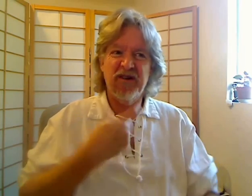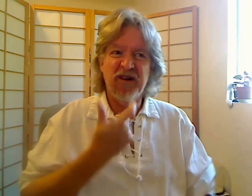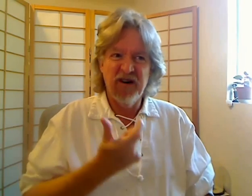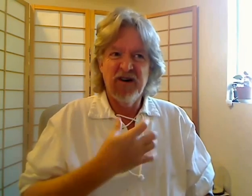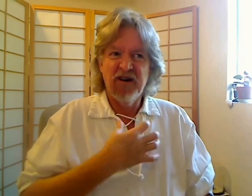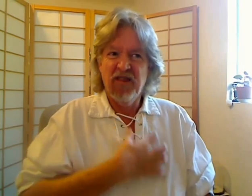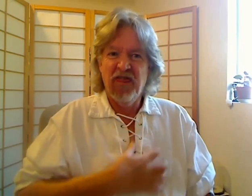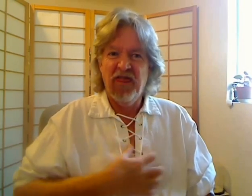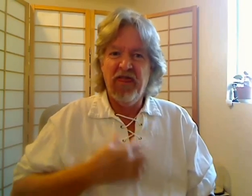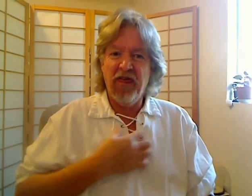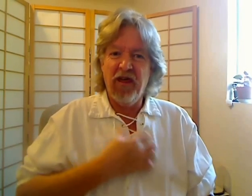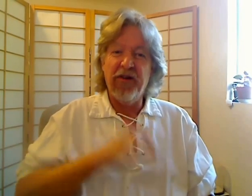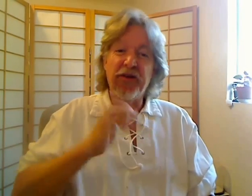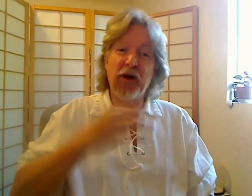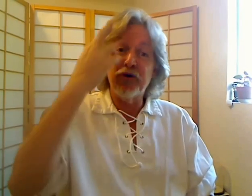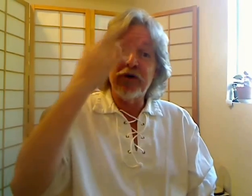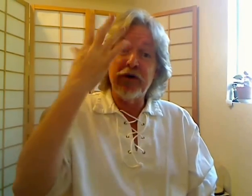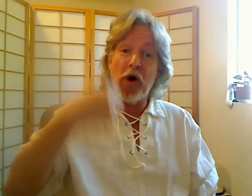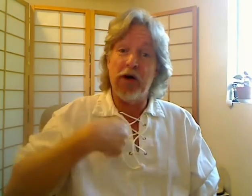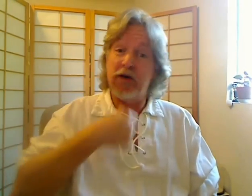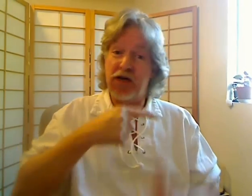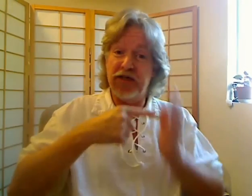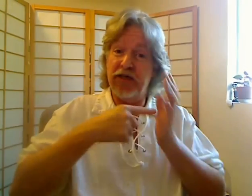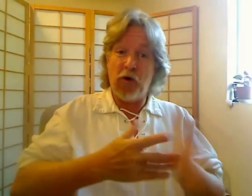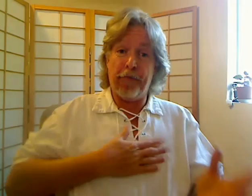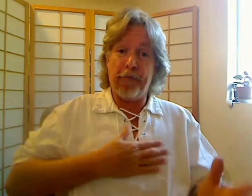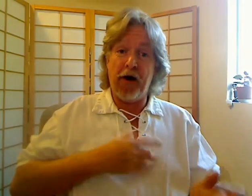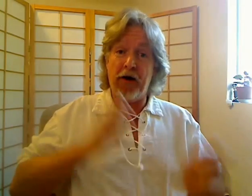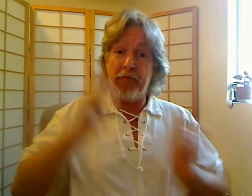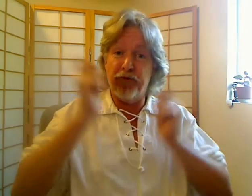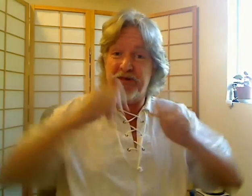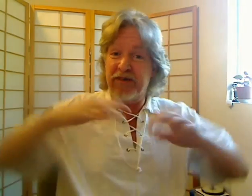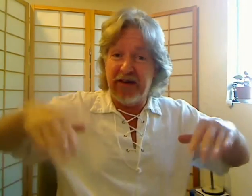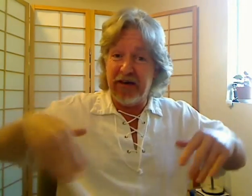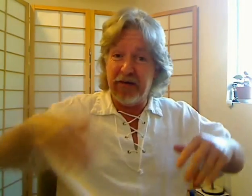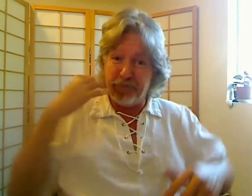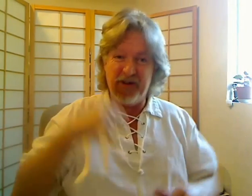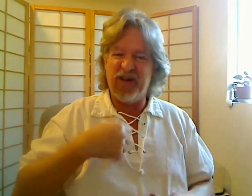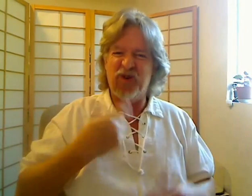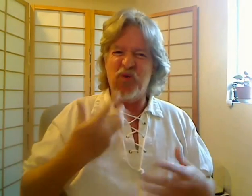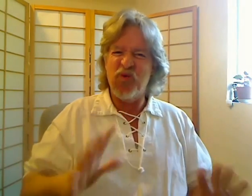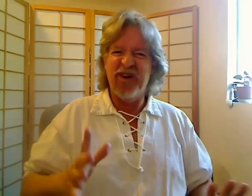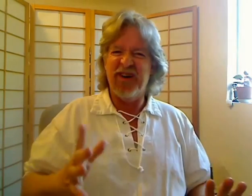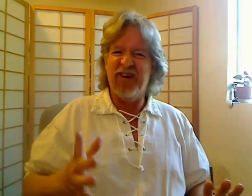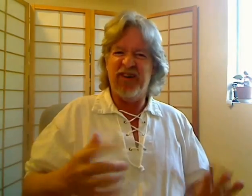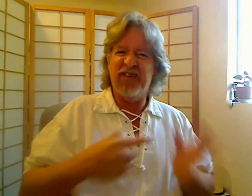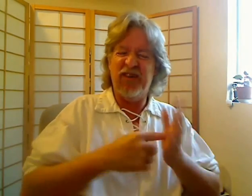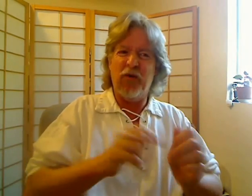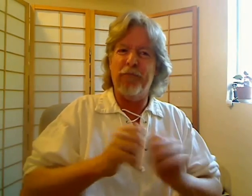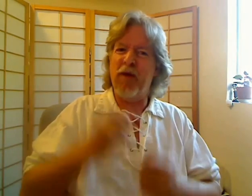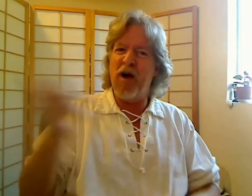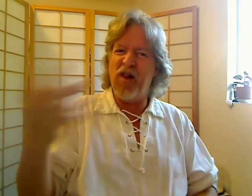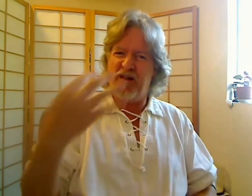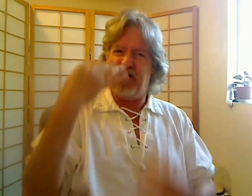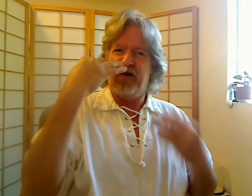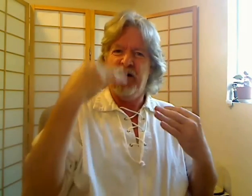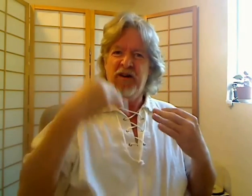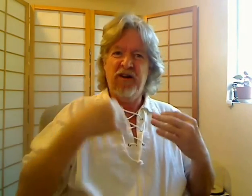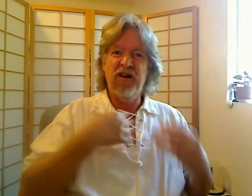Let's show them how we do in the South. Kicking they dough, running they house. Since them boys think they spit fire, fuck it, put the gun in they mouth. Follow me now. All